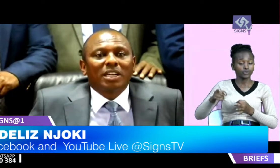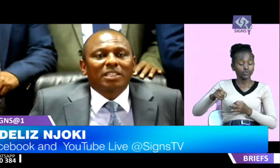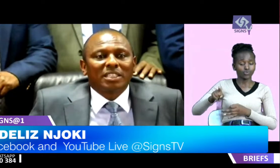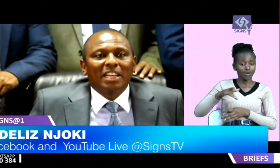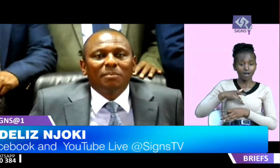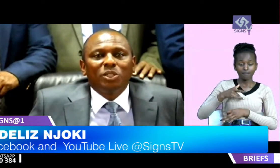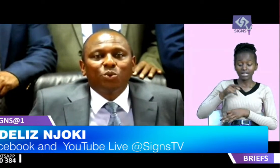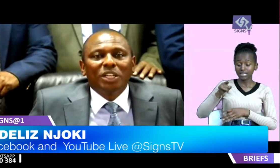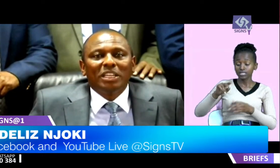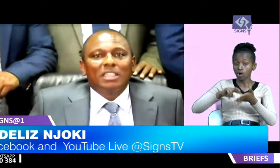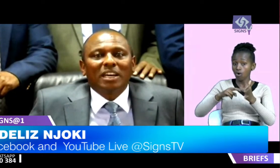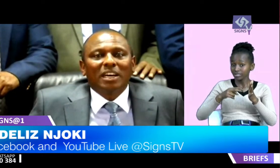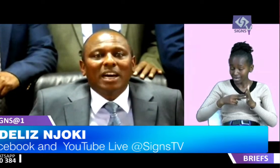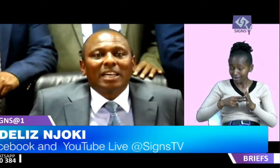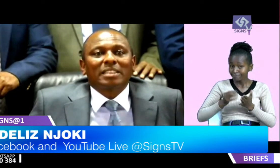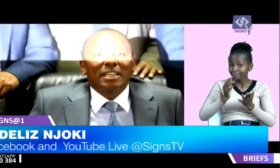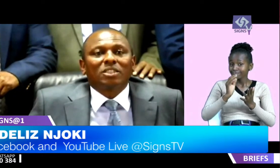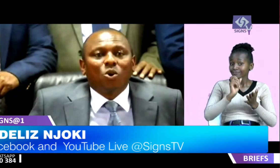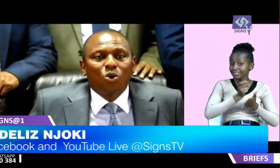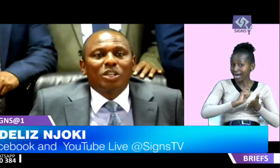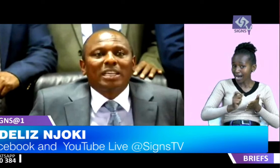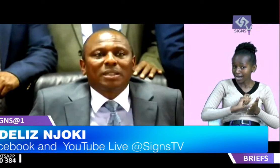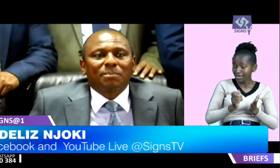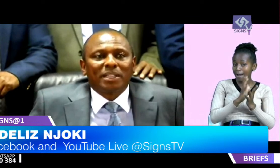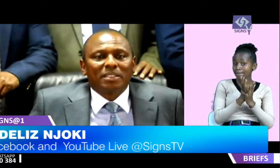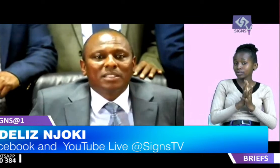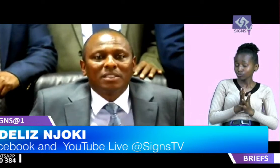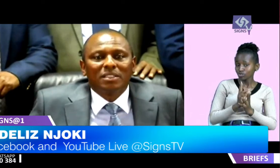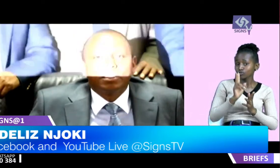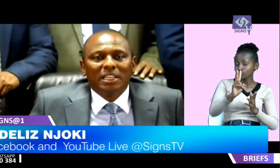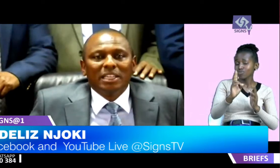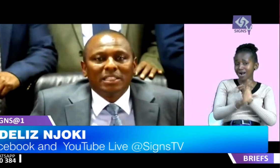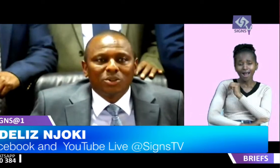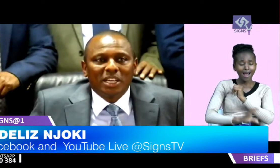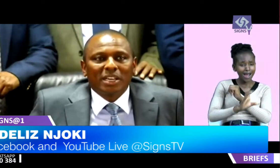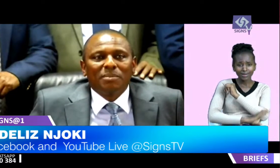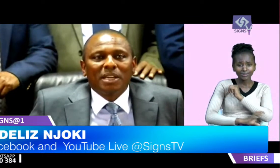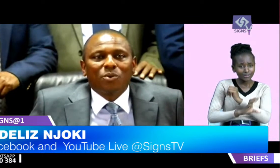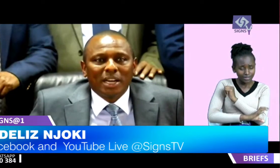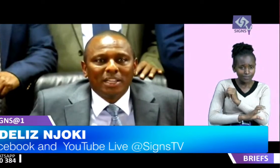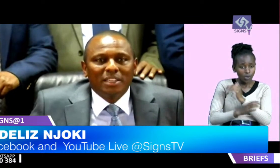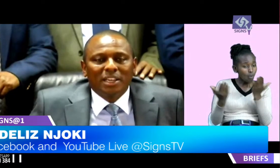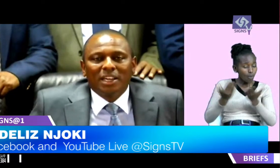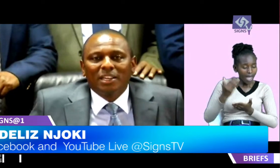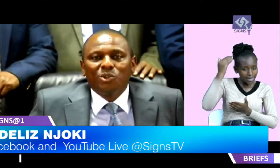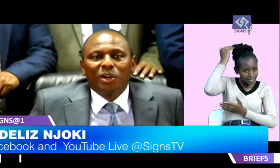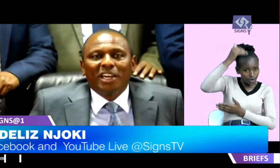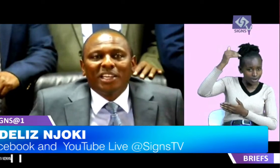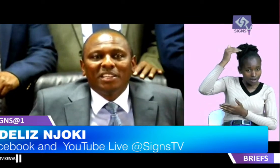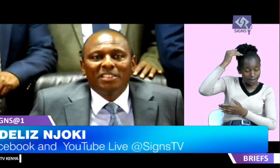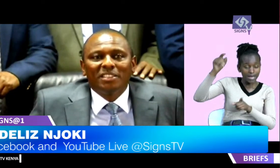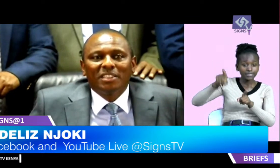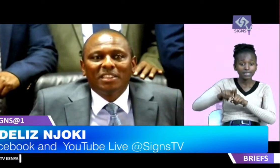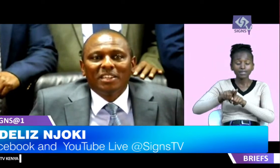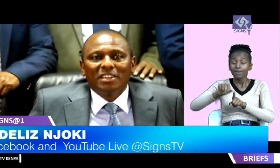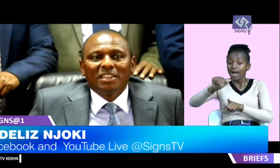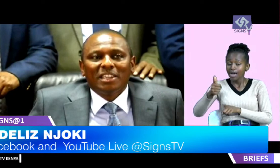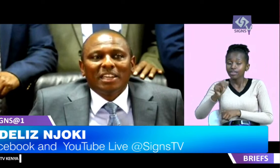contract signed between a state-owned enterprise in Saudi Arabia and one in UAE and